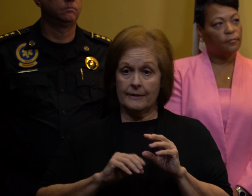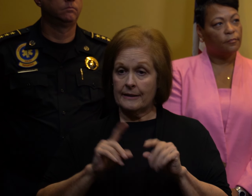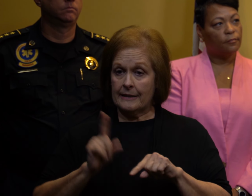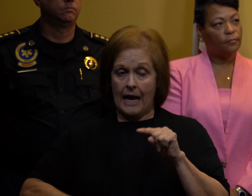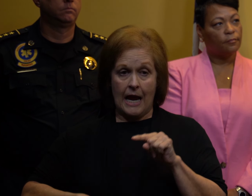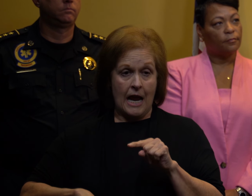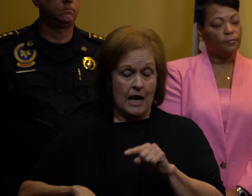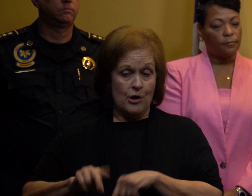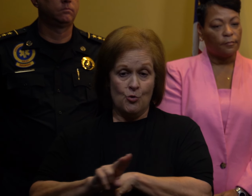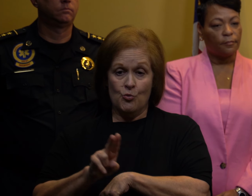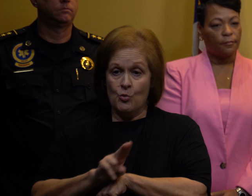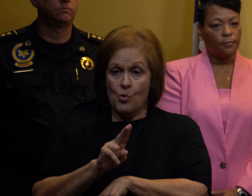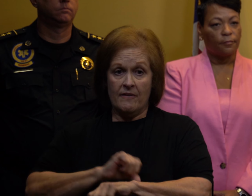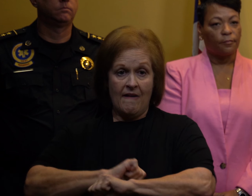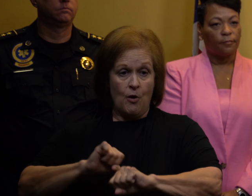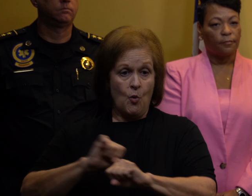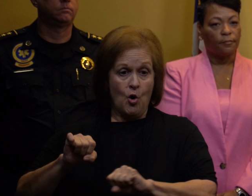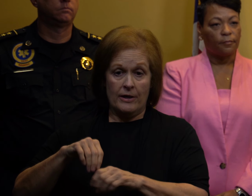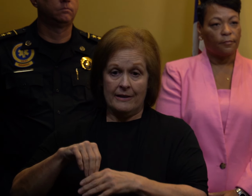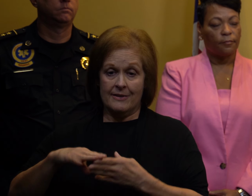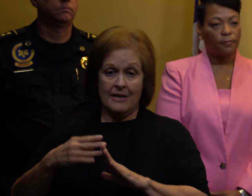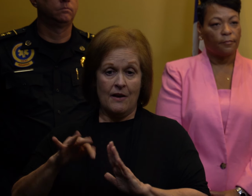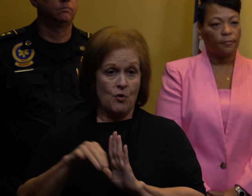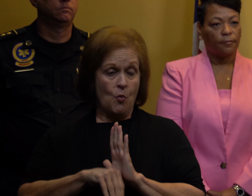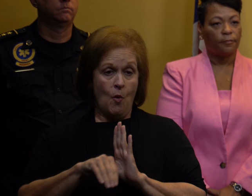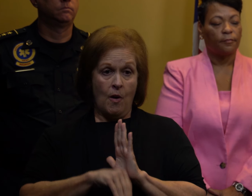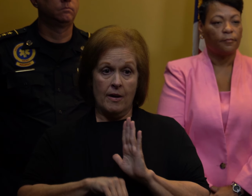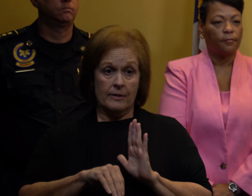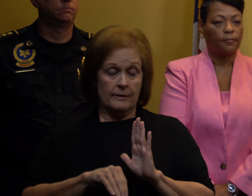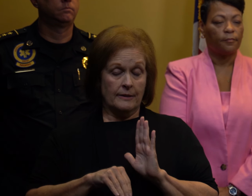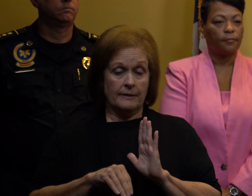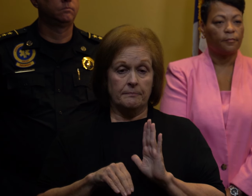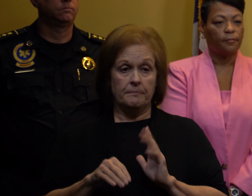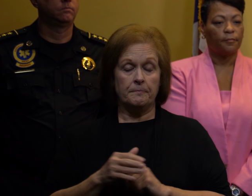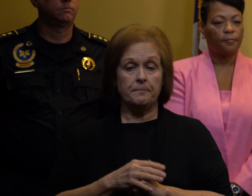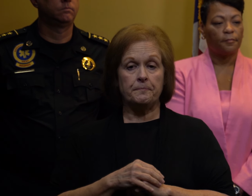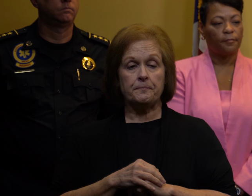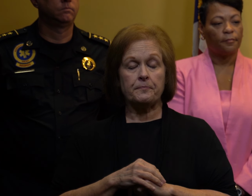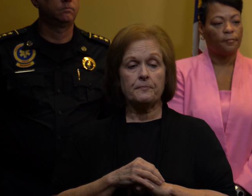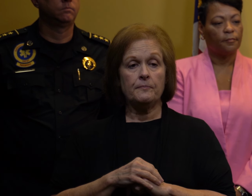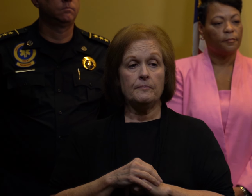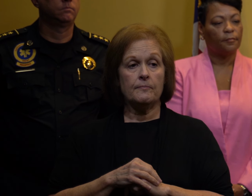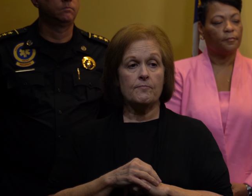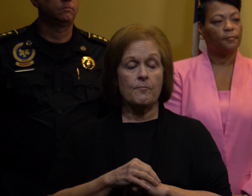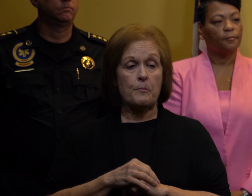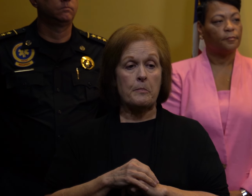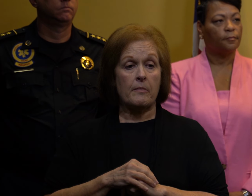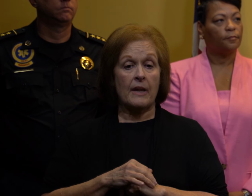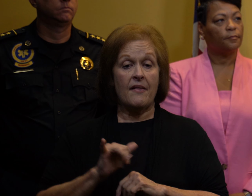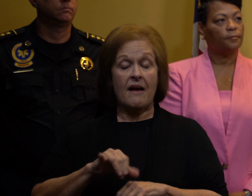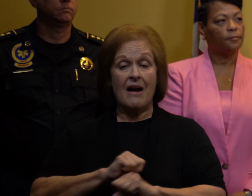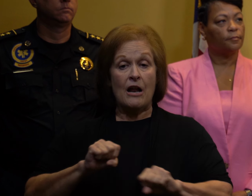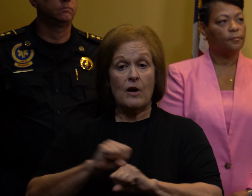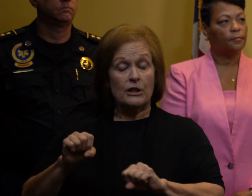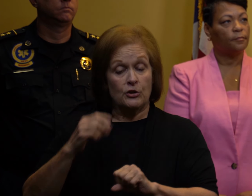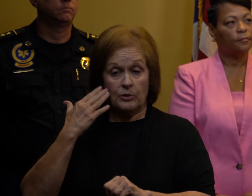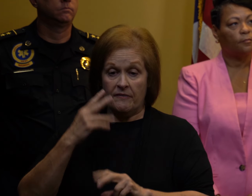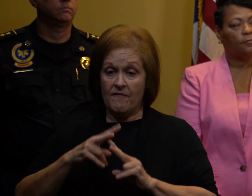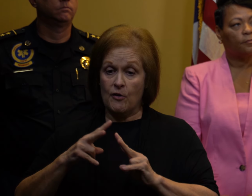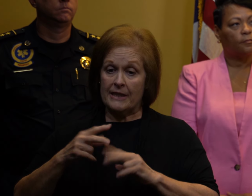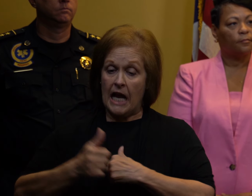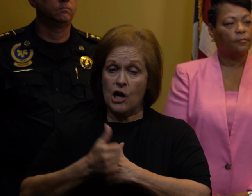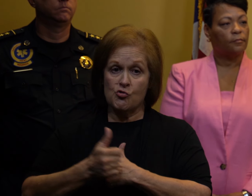use of consumer fireworks in the city of New Orleans or the parish of Orleans. Consumer fireworks are inherently dangerous. They